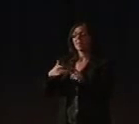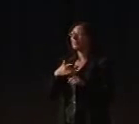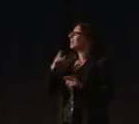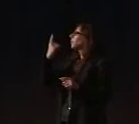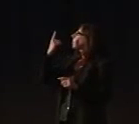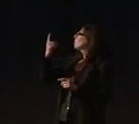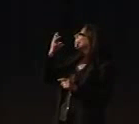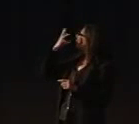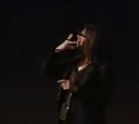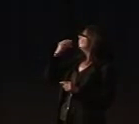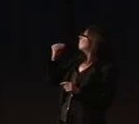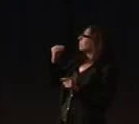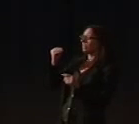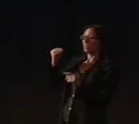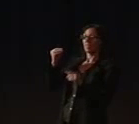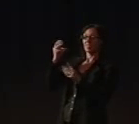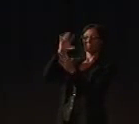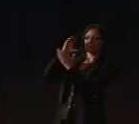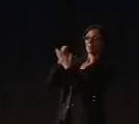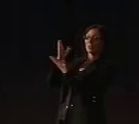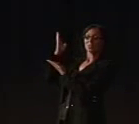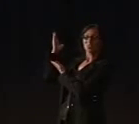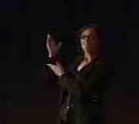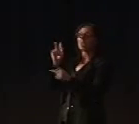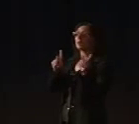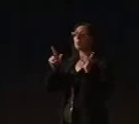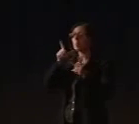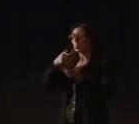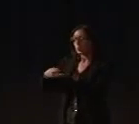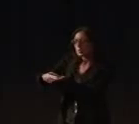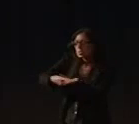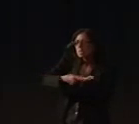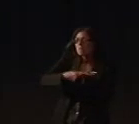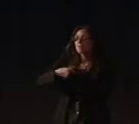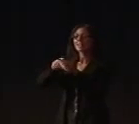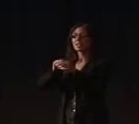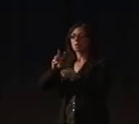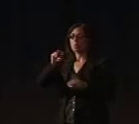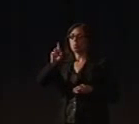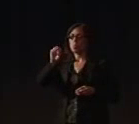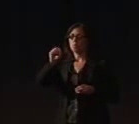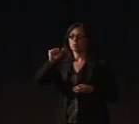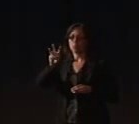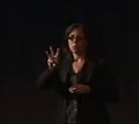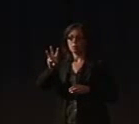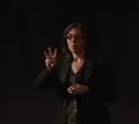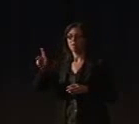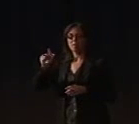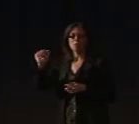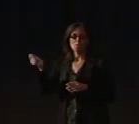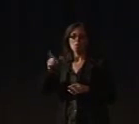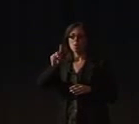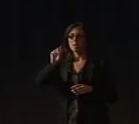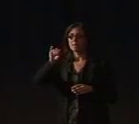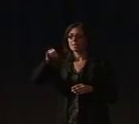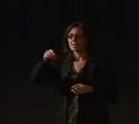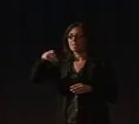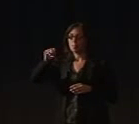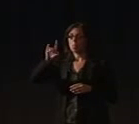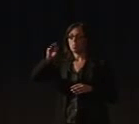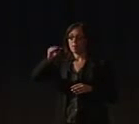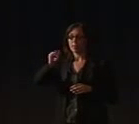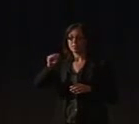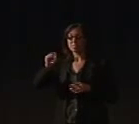beautiful image of diplomats around the negotiation in Warsaw in December 2013. The lady on the second